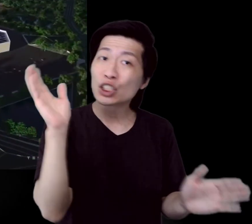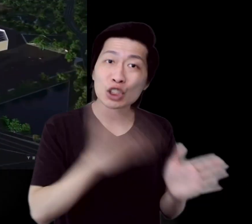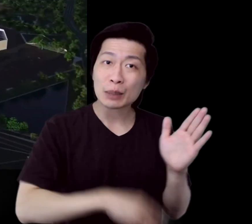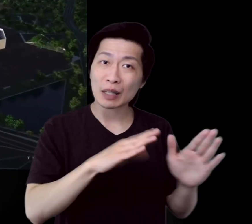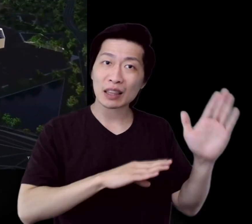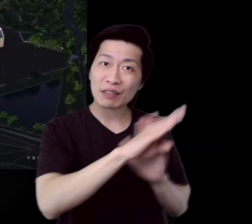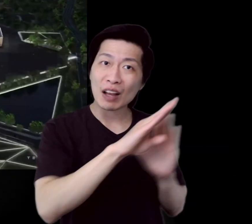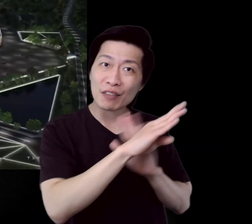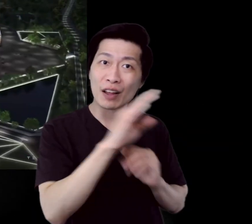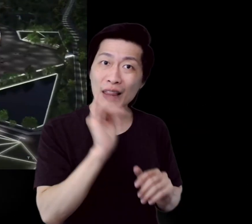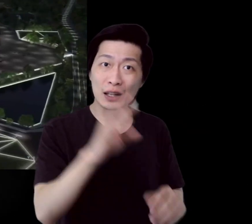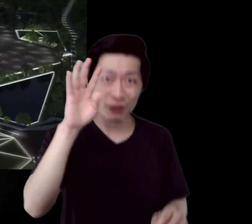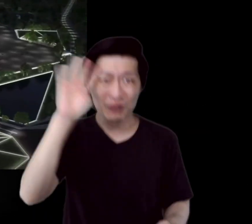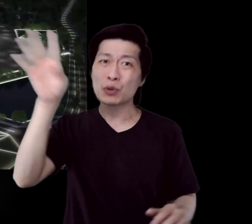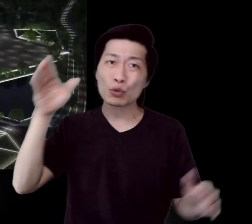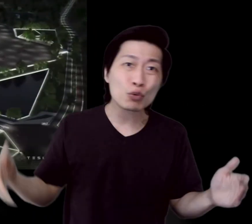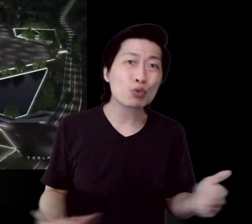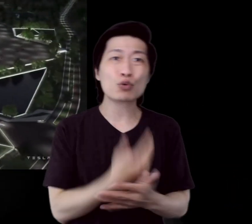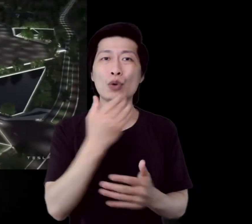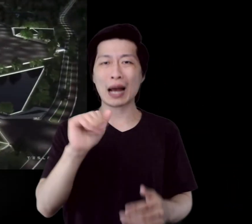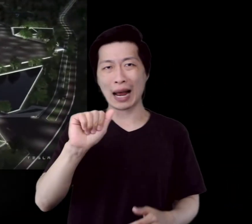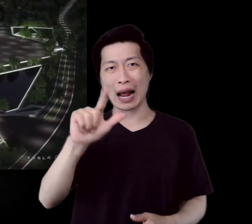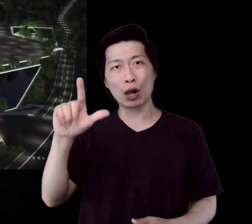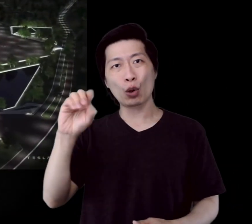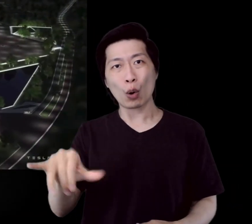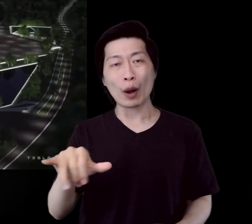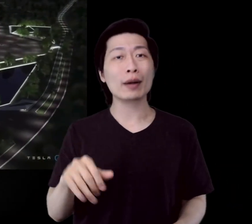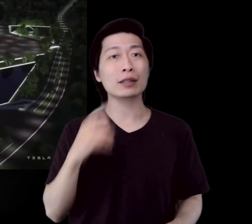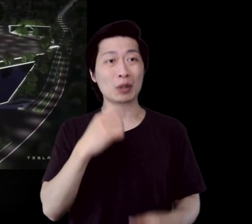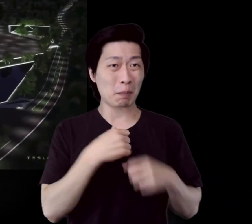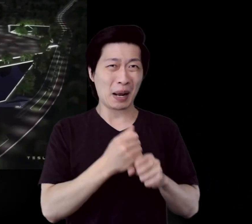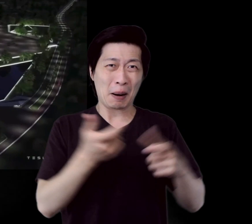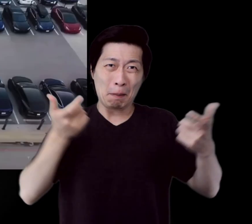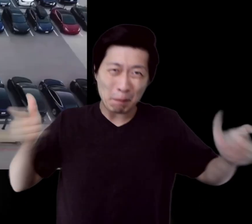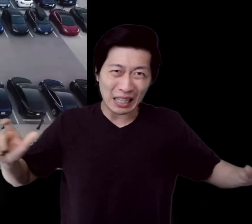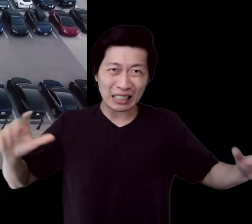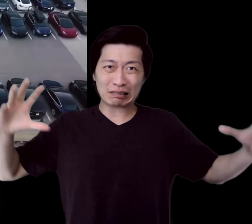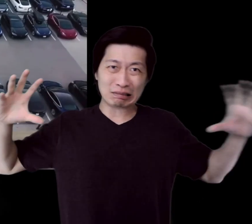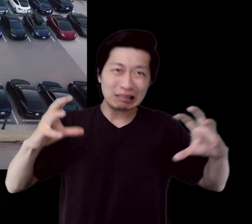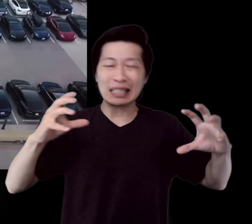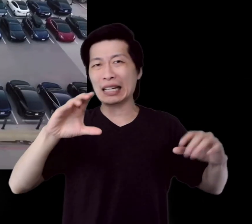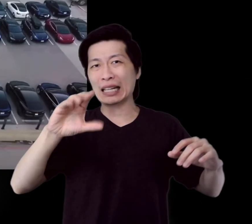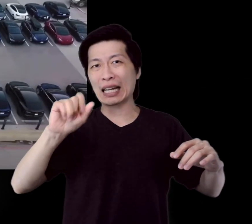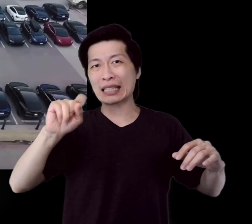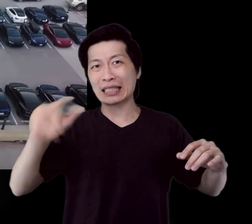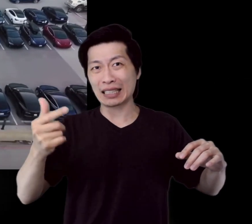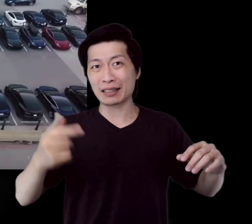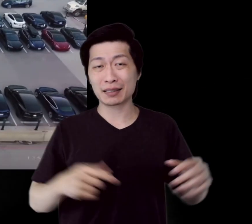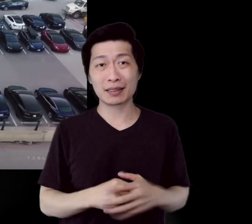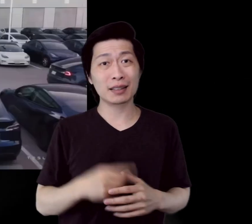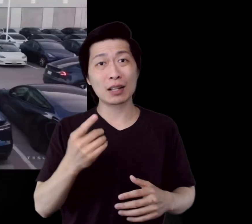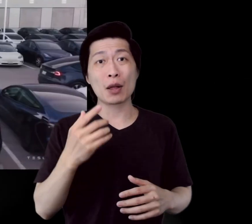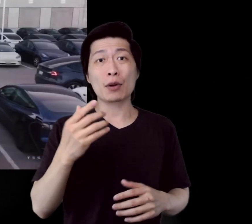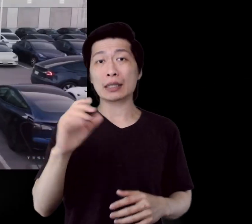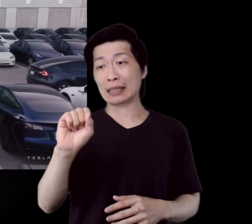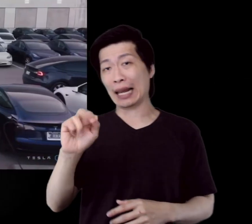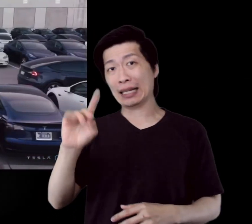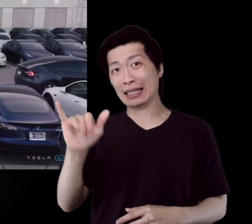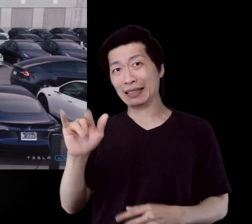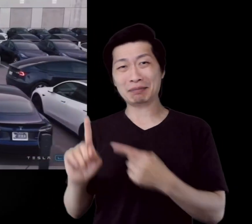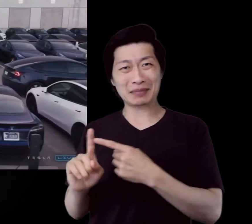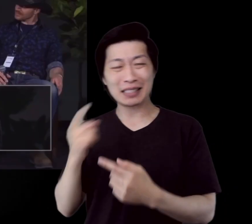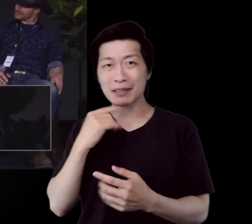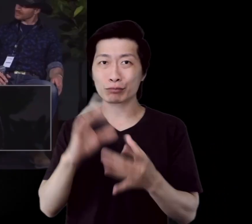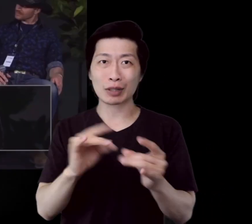and invent a whole new alloy to make these big castings possible in the first place, like Sandy also said in the